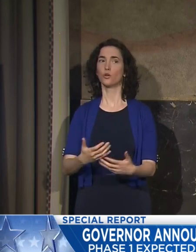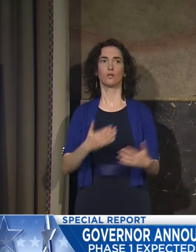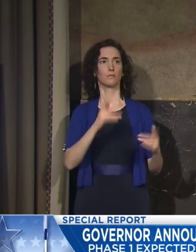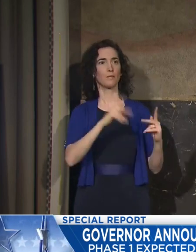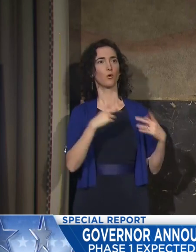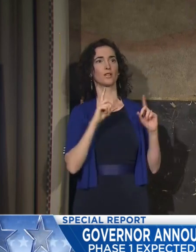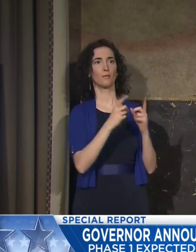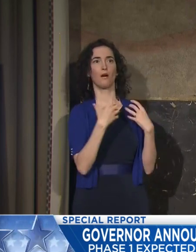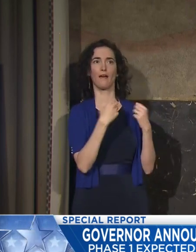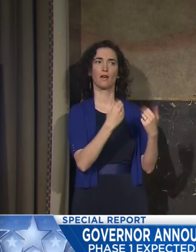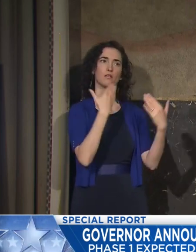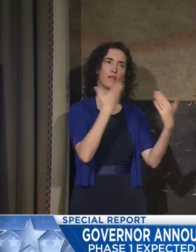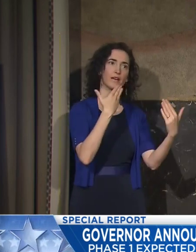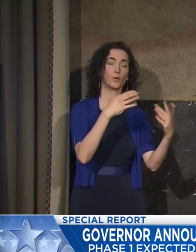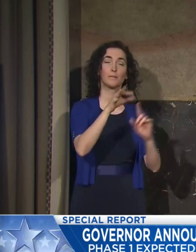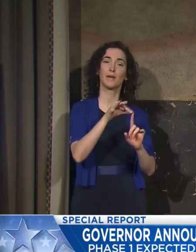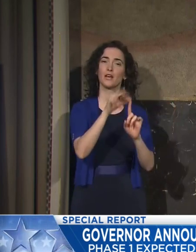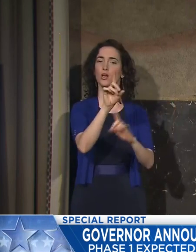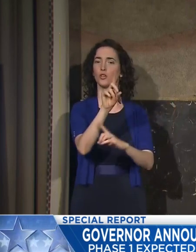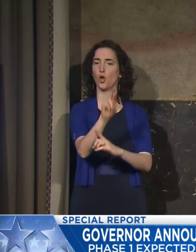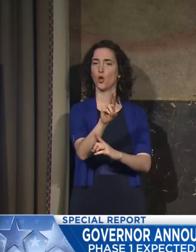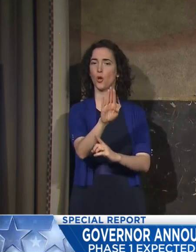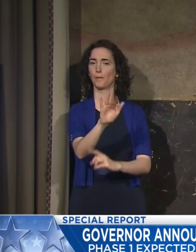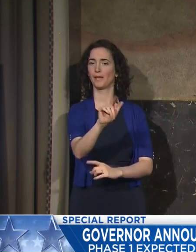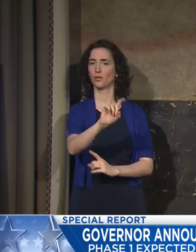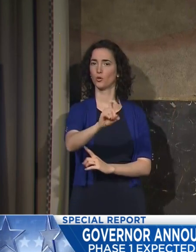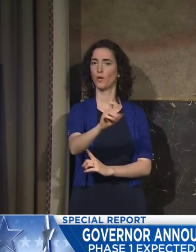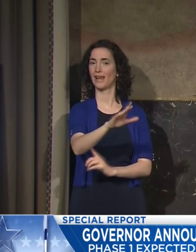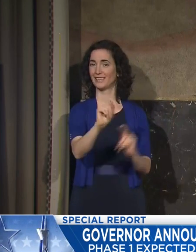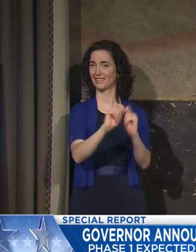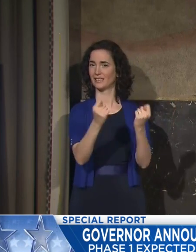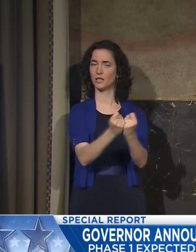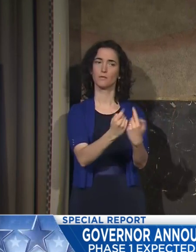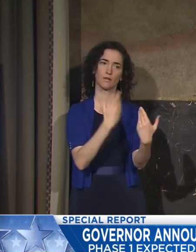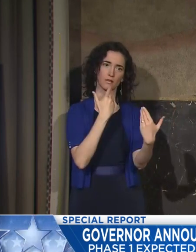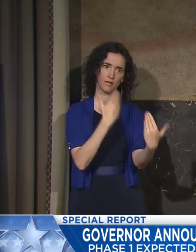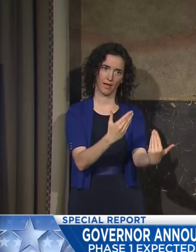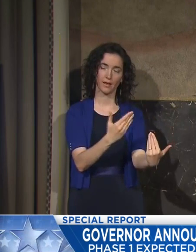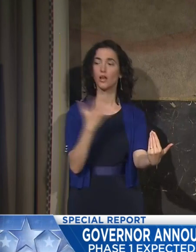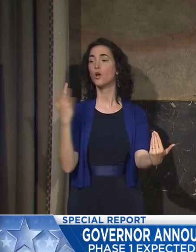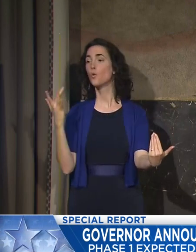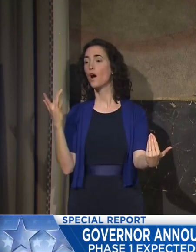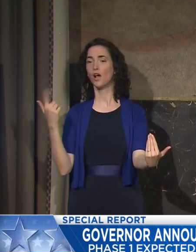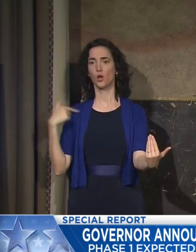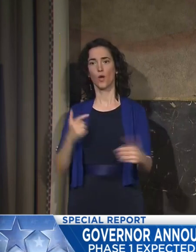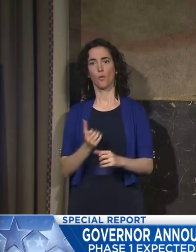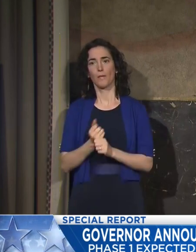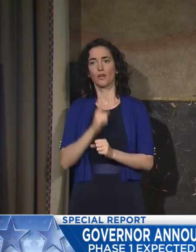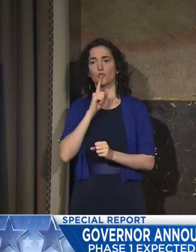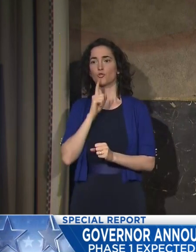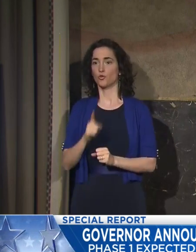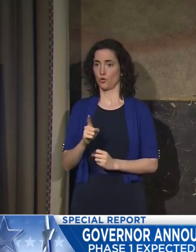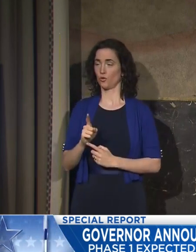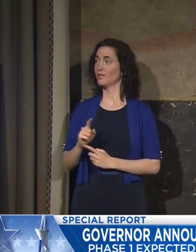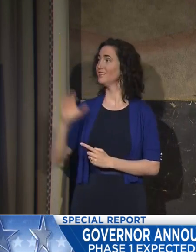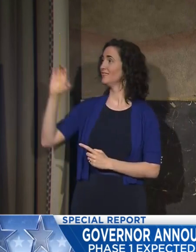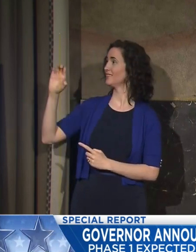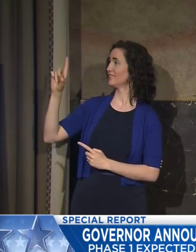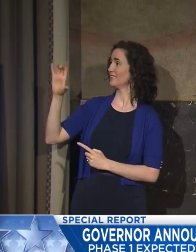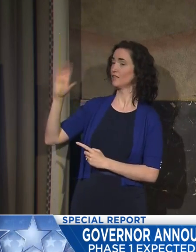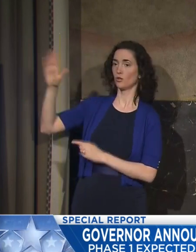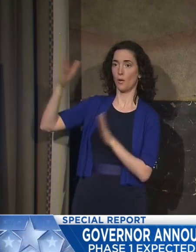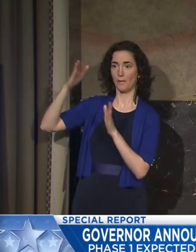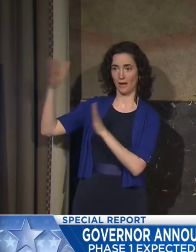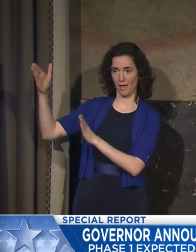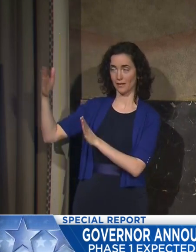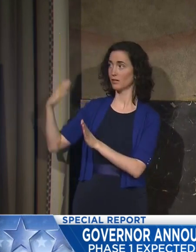and his team. We wanted to make absolutely sure that we were following the CDC vetted plan that was